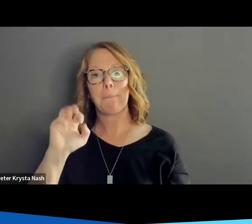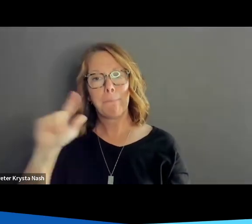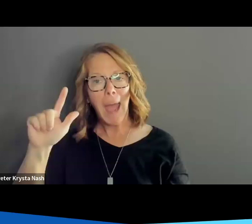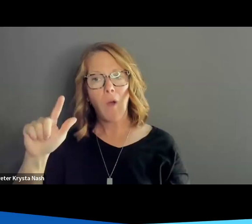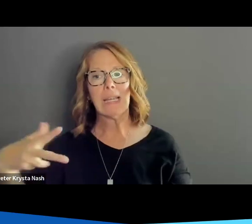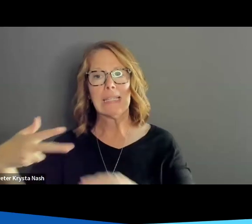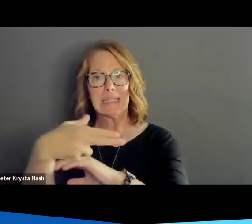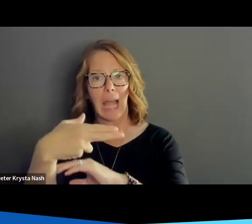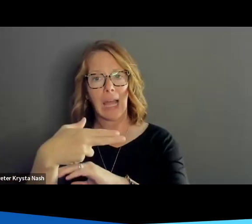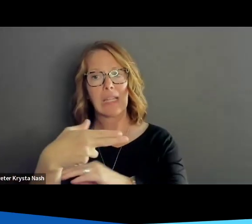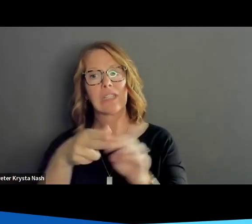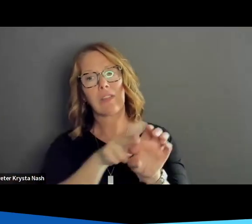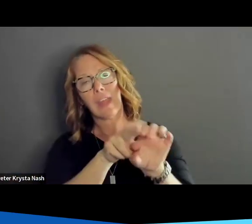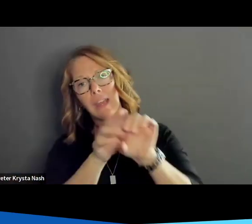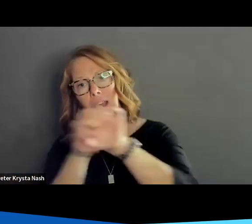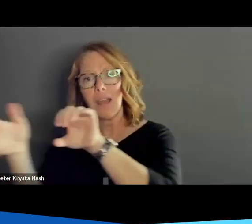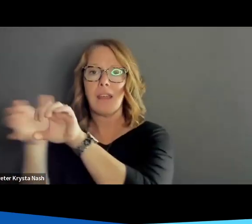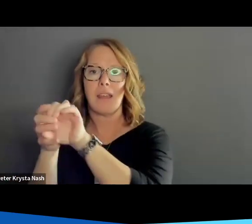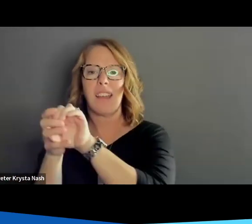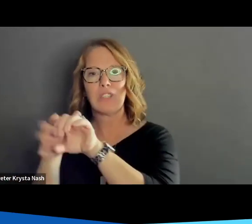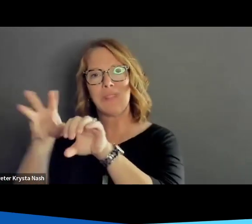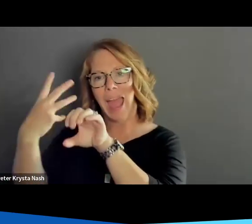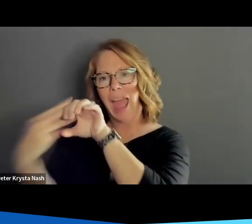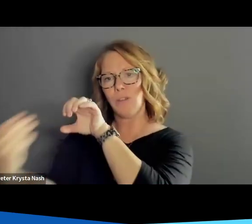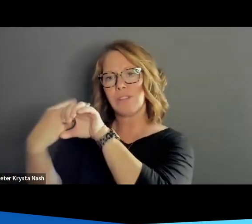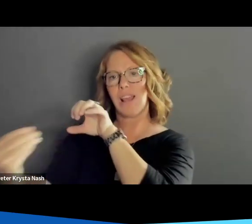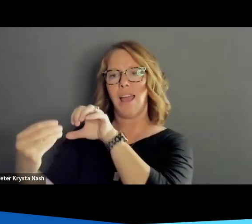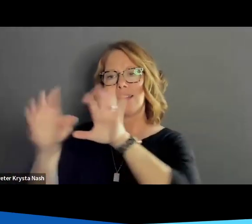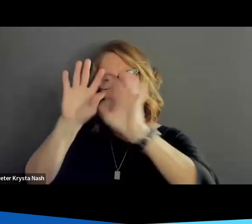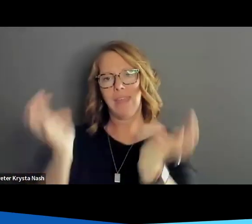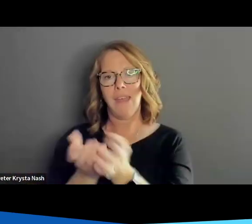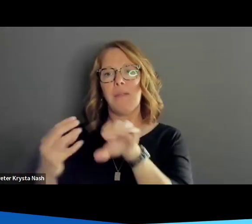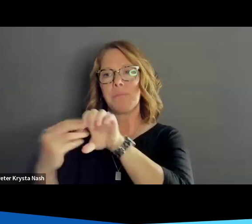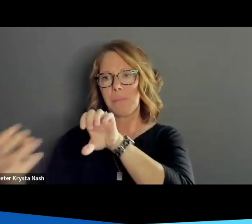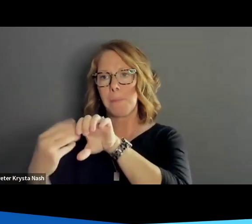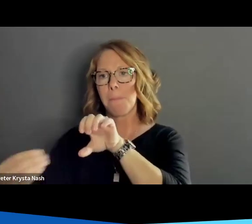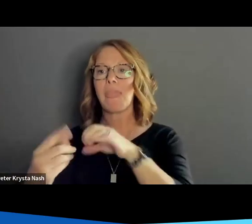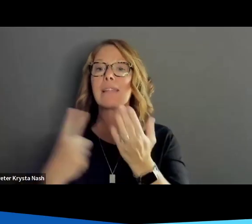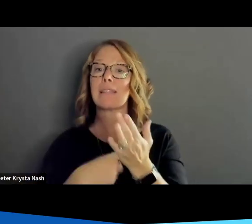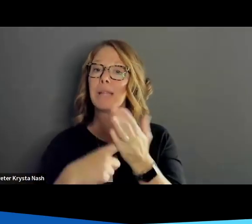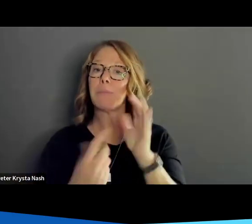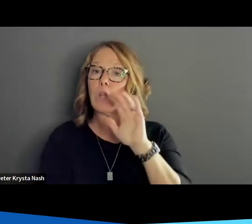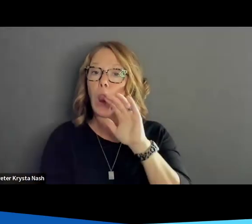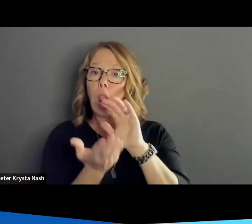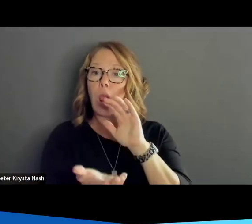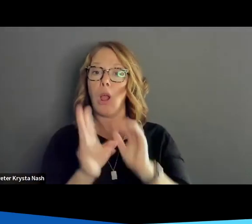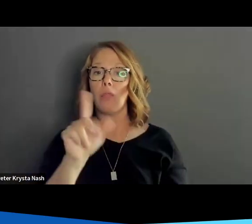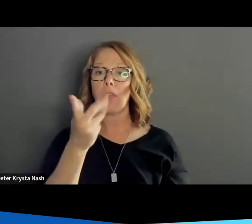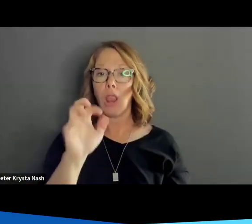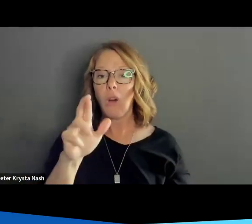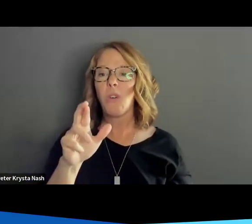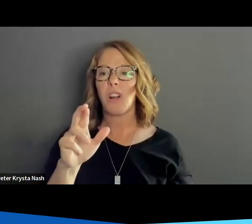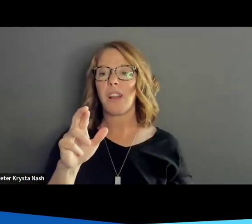of the bowel is opened out to the outside of the abdomen. Then, oftentimes, the lower end of the bowel is closed